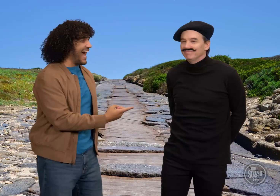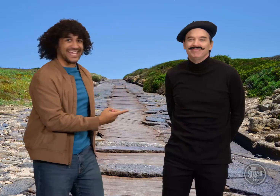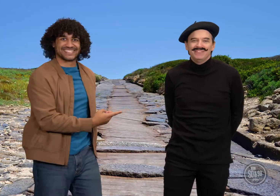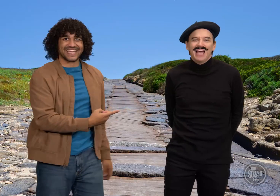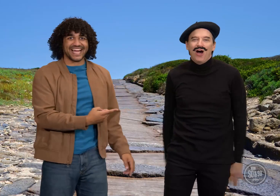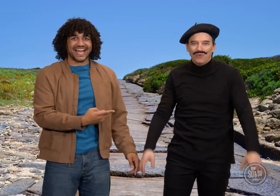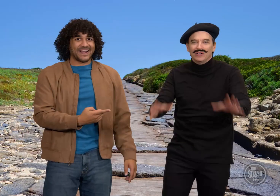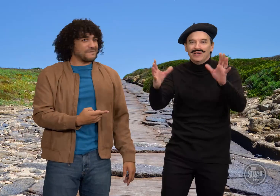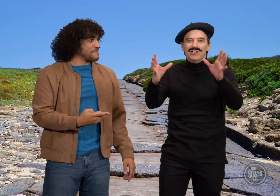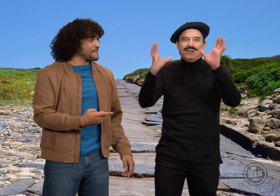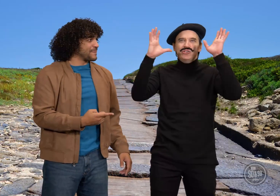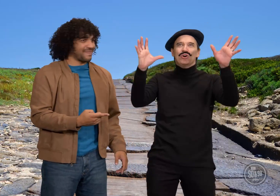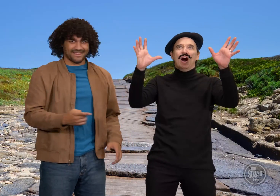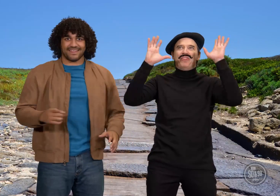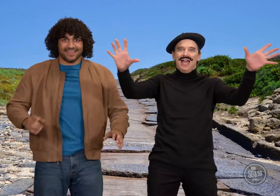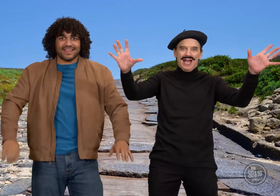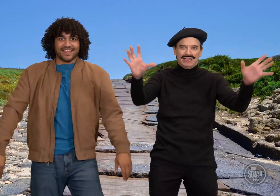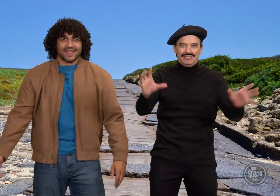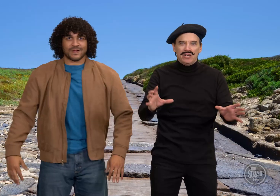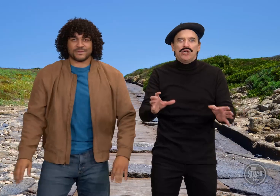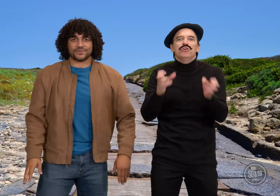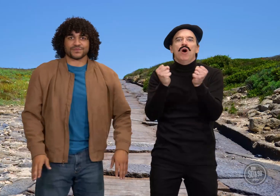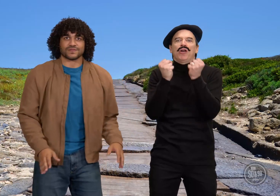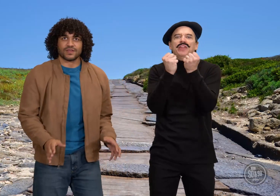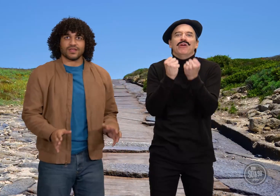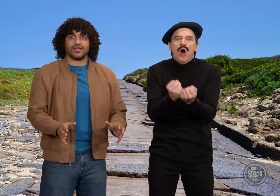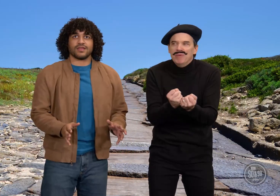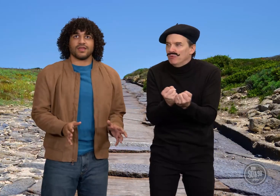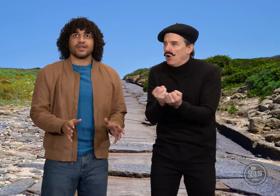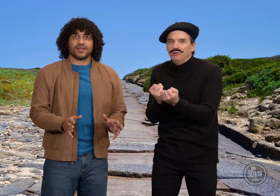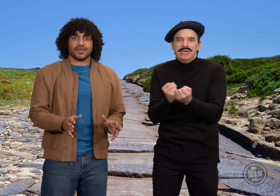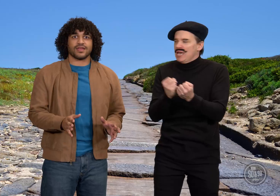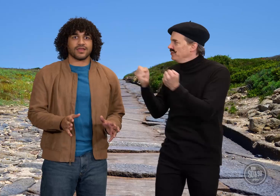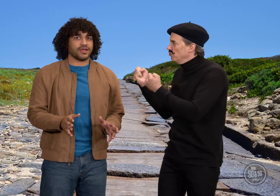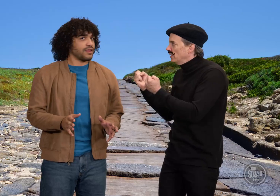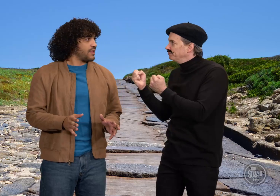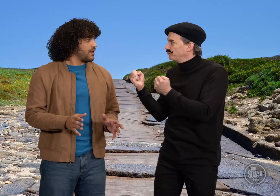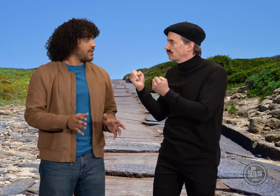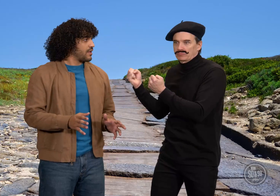nice now you are there you are on a Roman Road and you